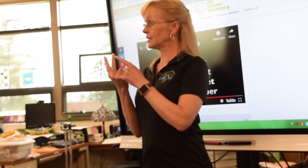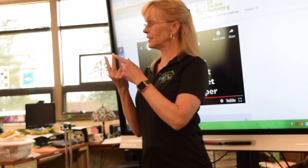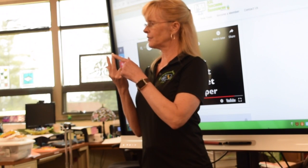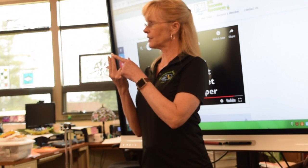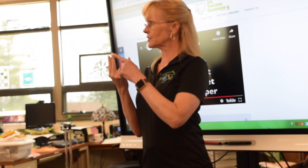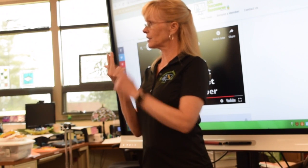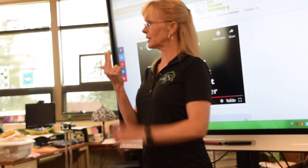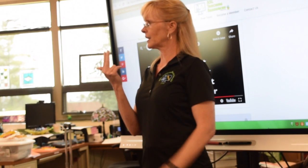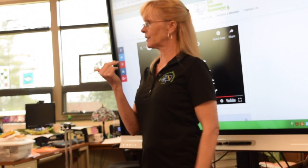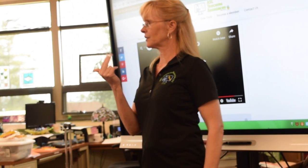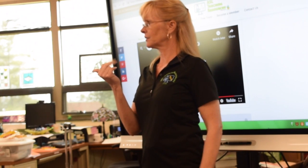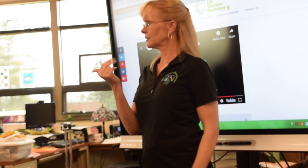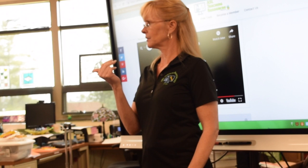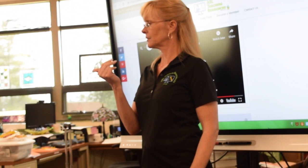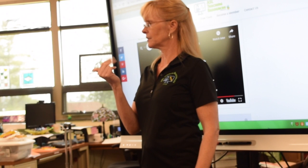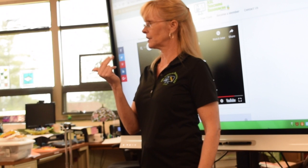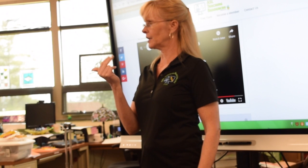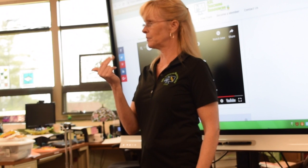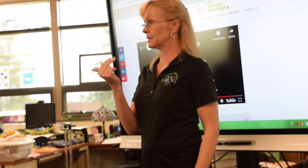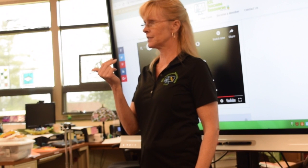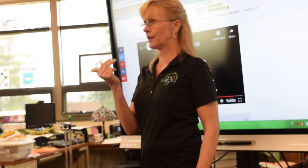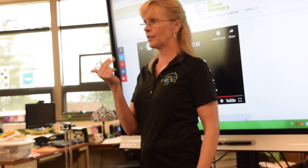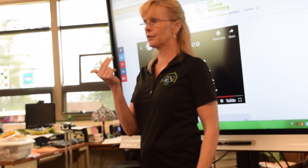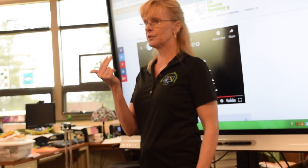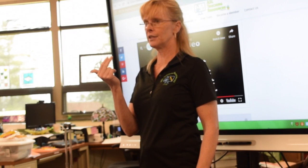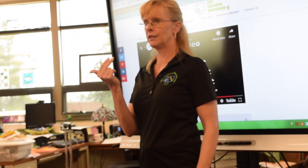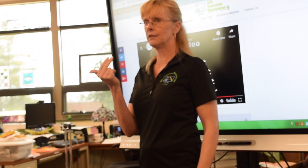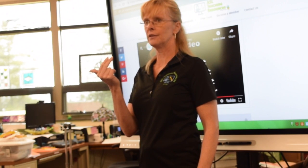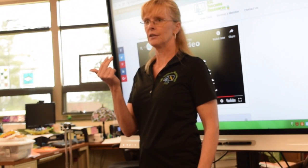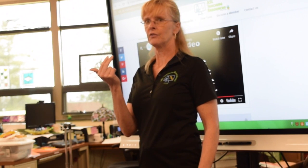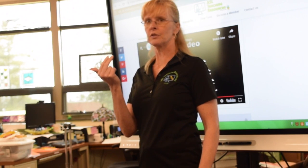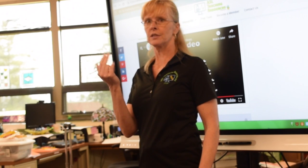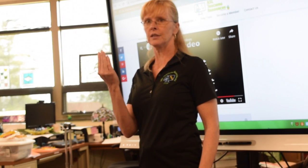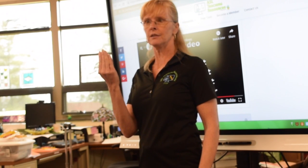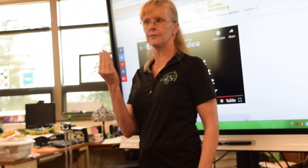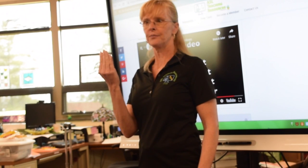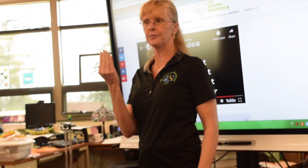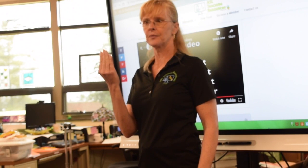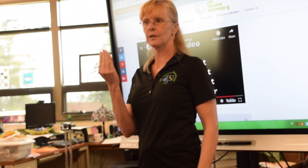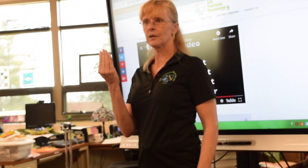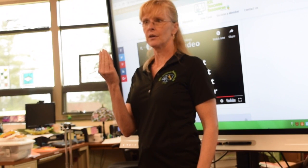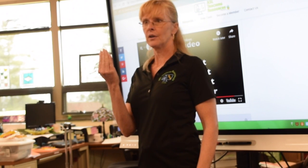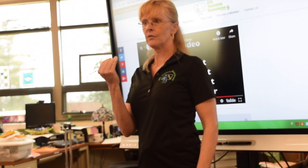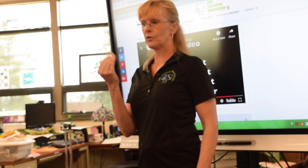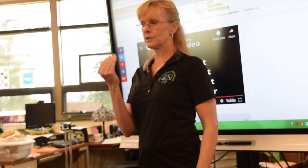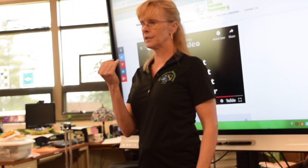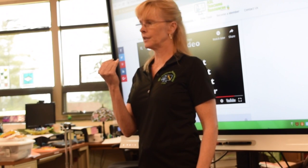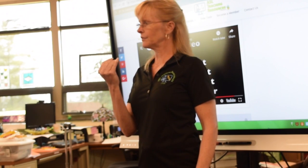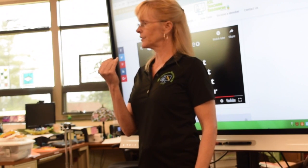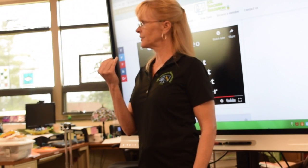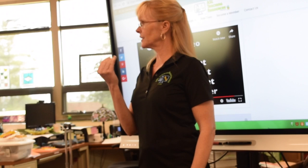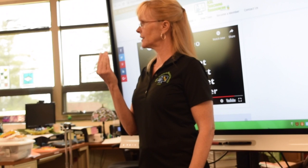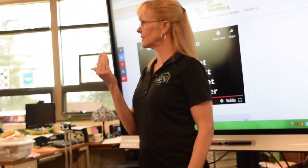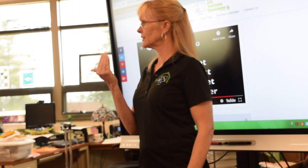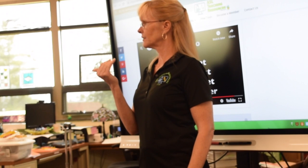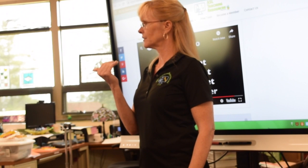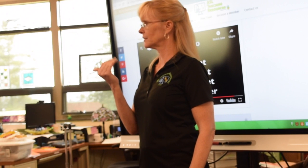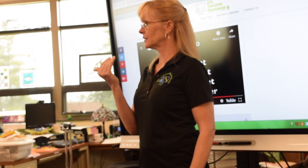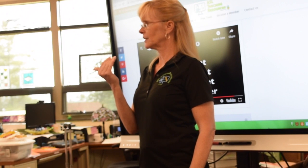the fingers come together and it bends down. 13, 14, 14, 15,